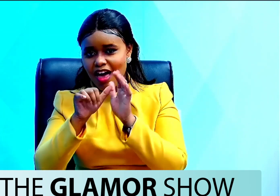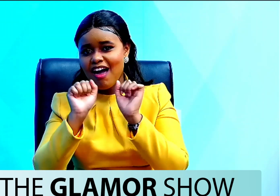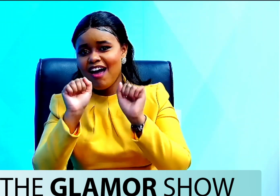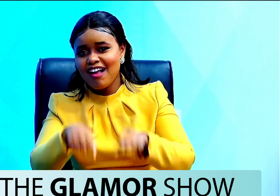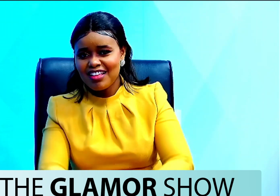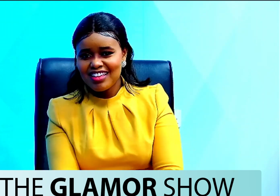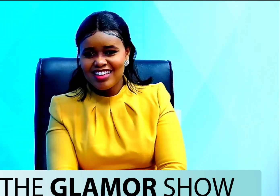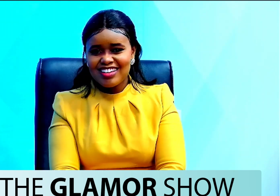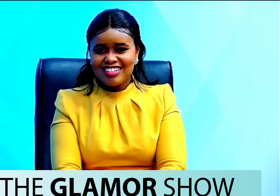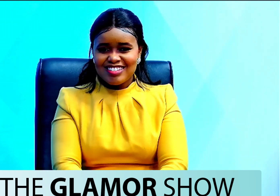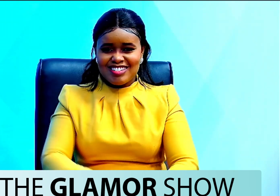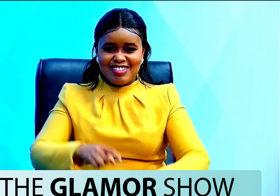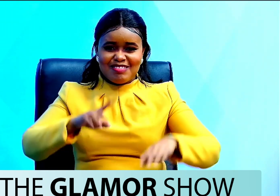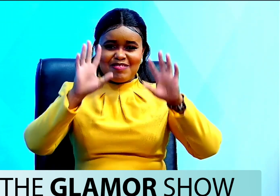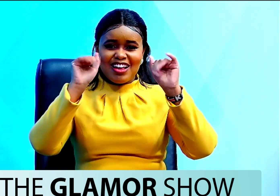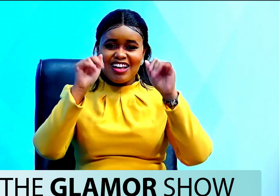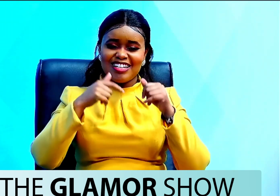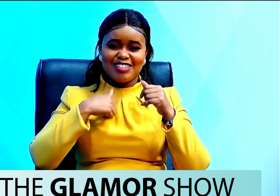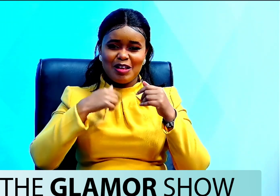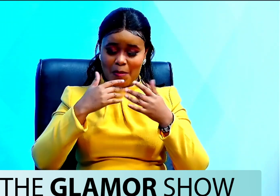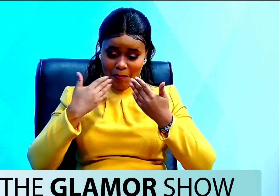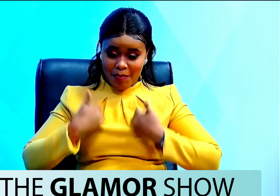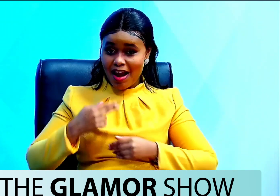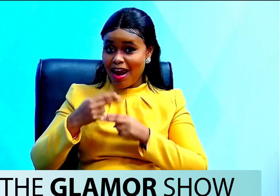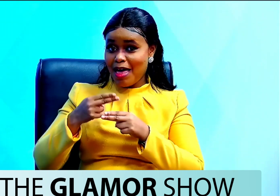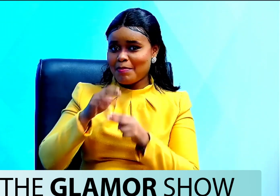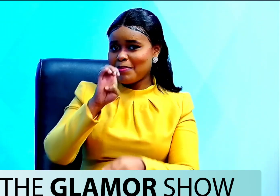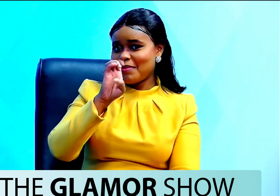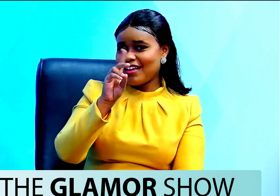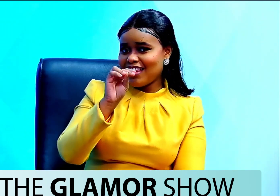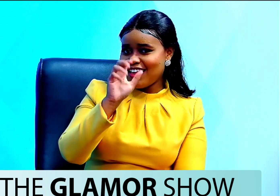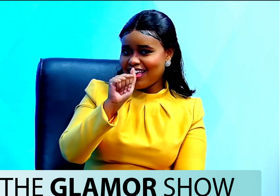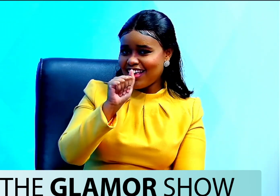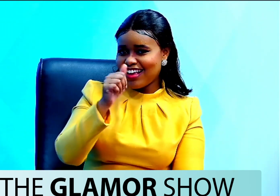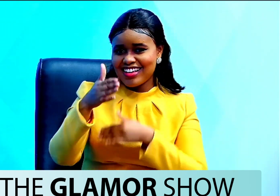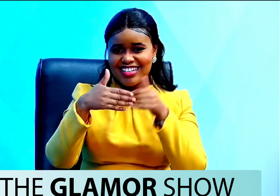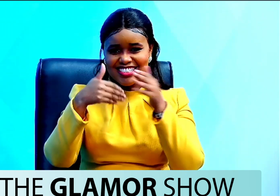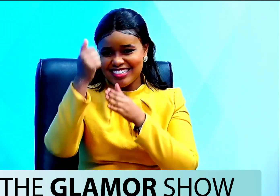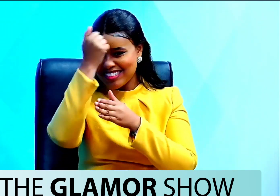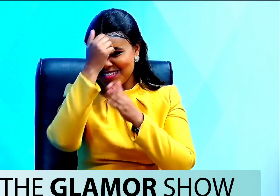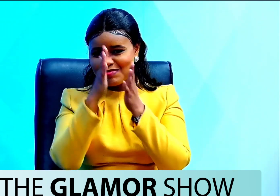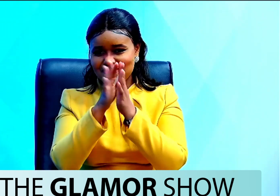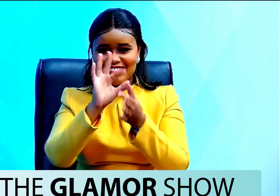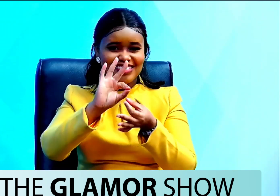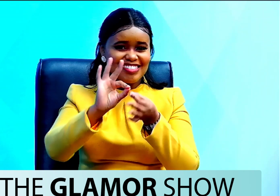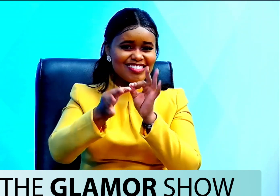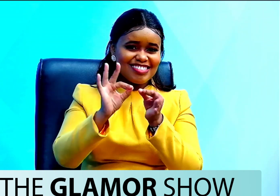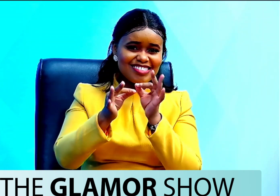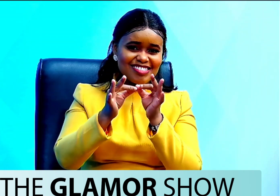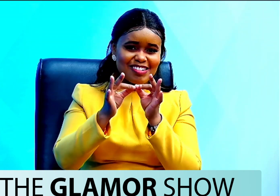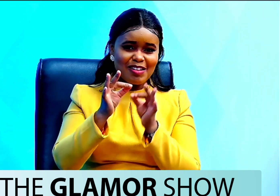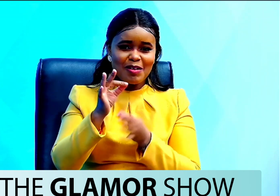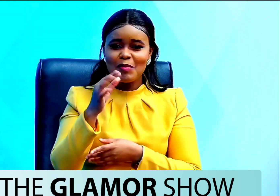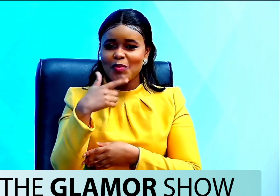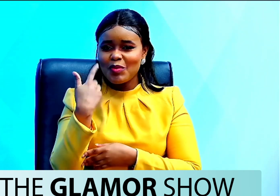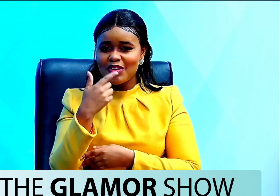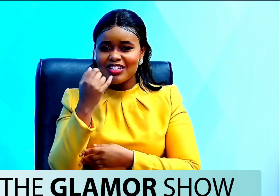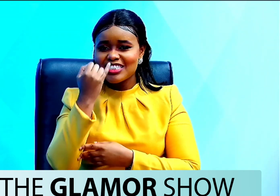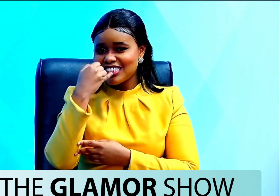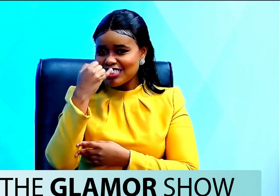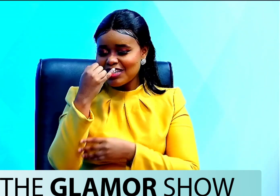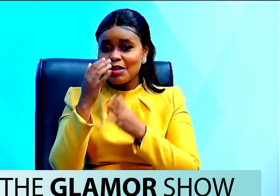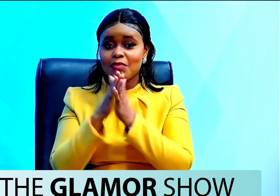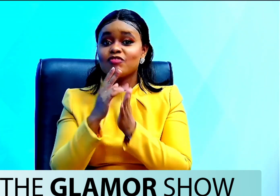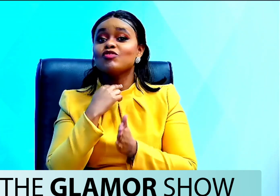on Tuesday, 8 p.m., you can always find us on YouTube. I have been your host, Edna Kaindi, with my sign language